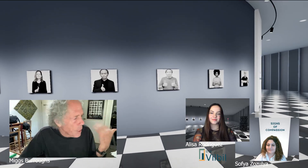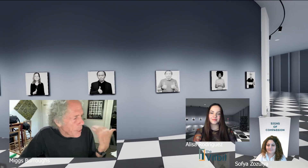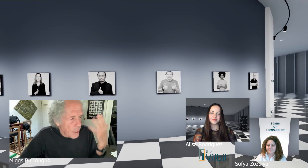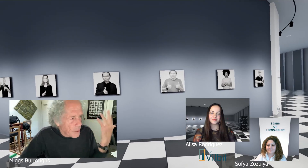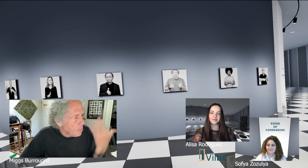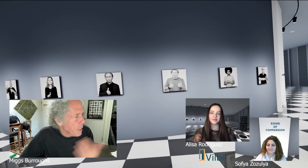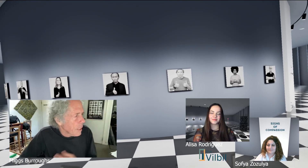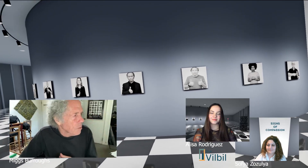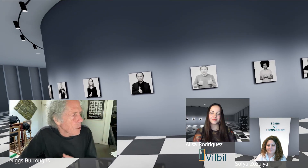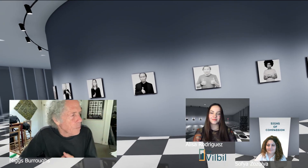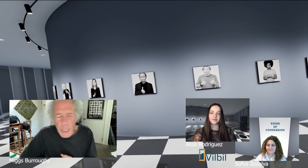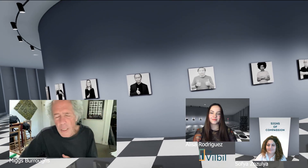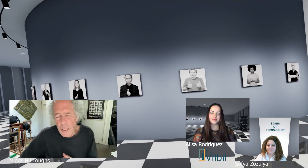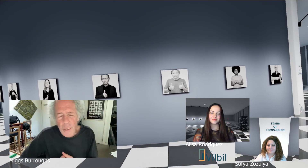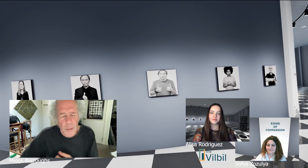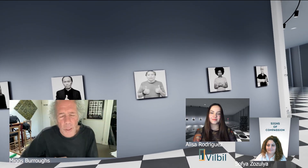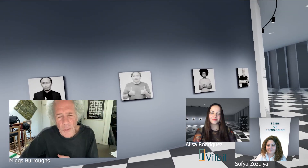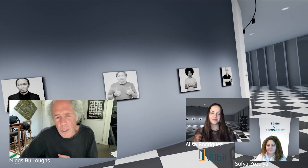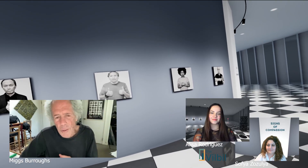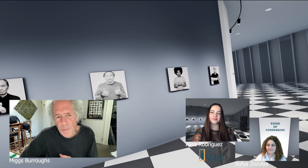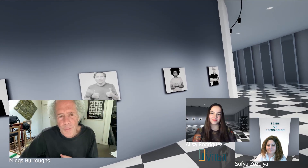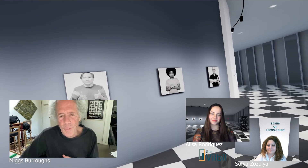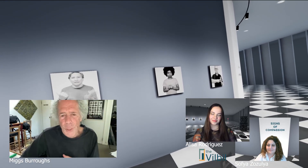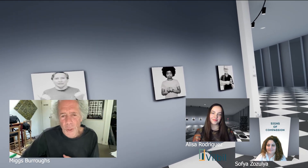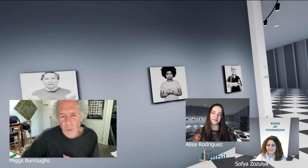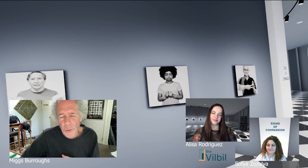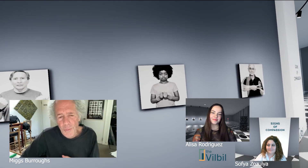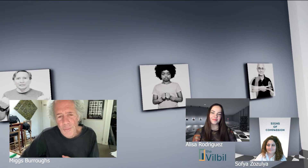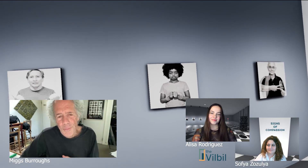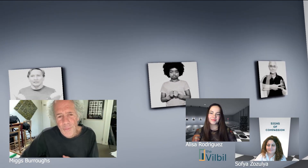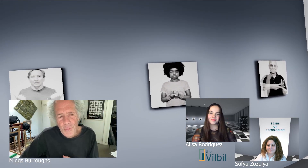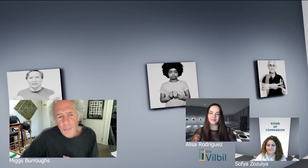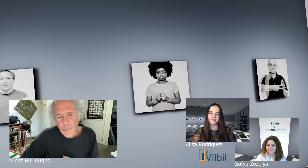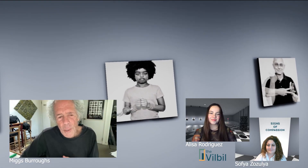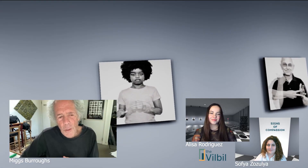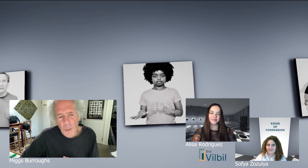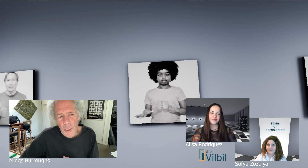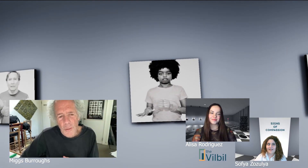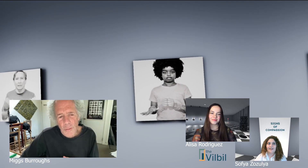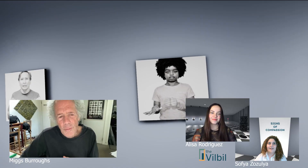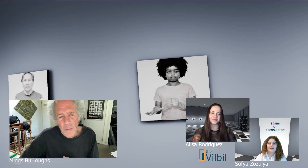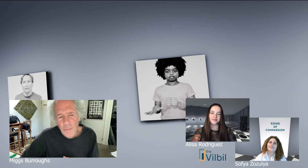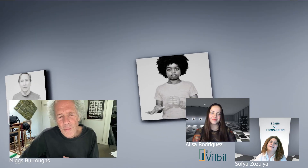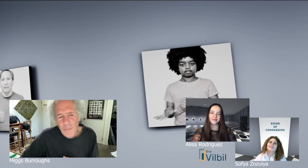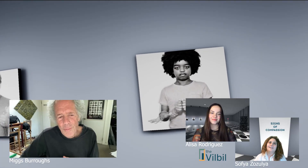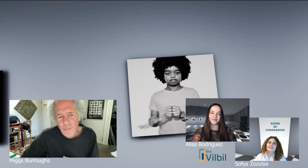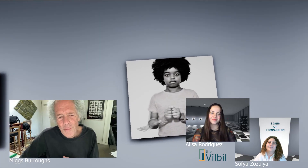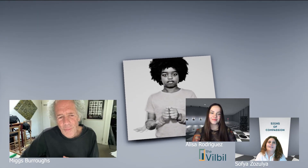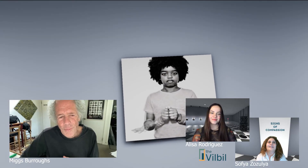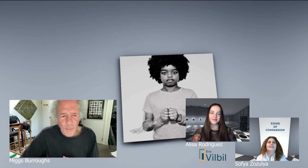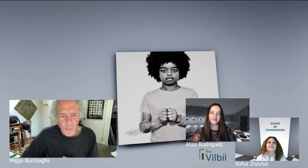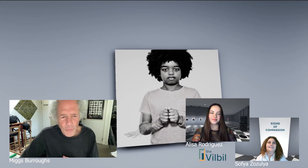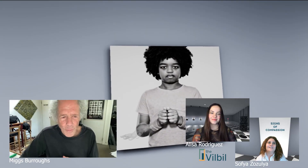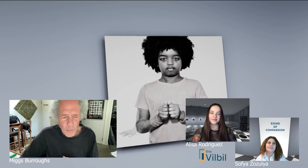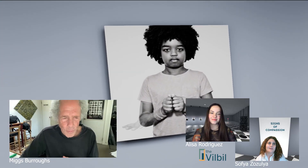brain thing, someday that'll come in handy, that'll be useful. So, yeah. Okay. And another